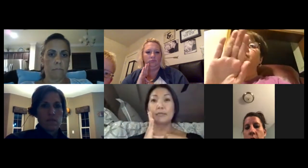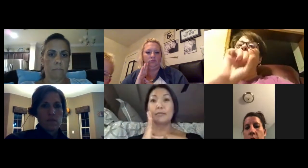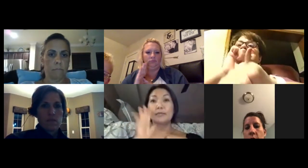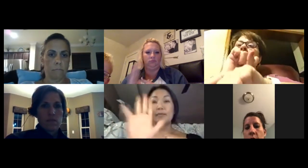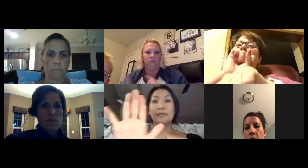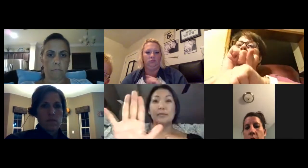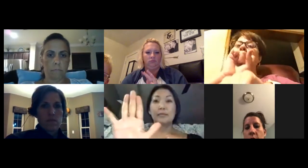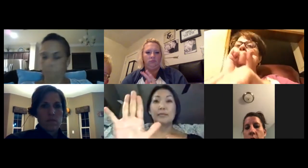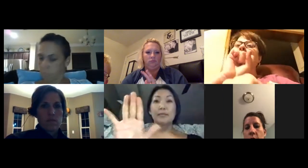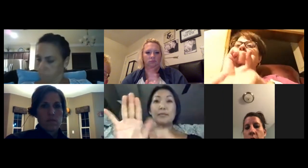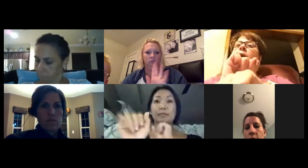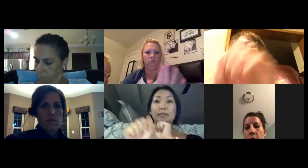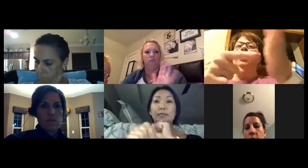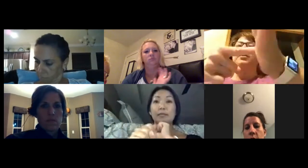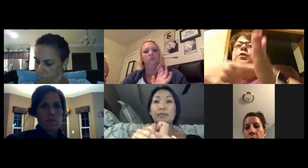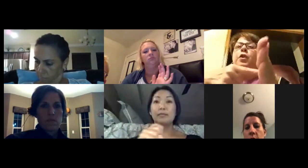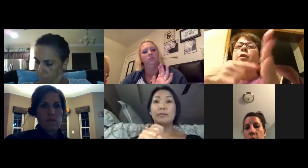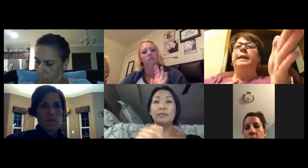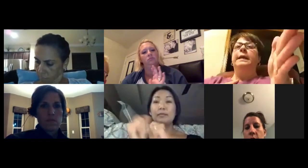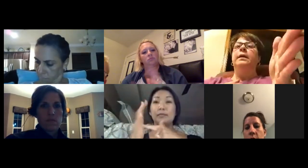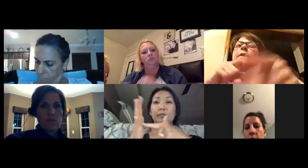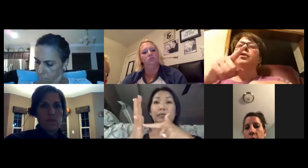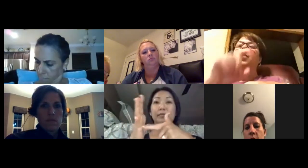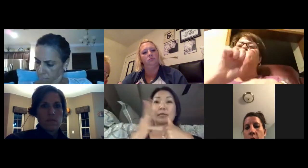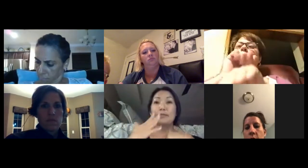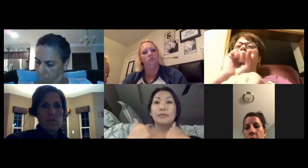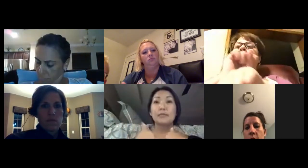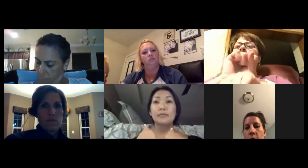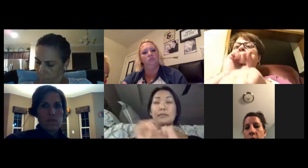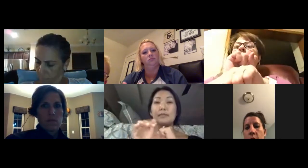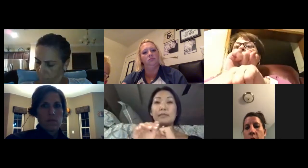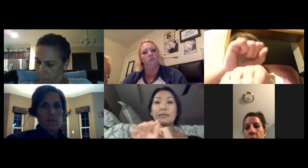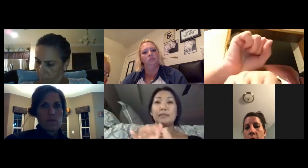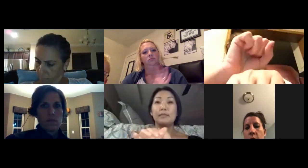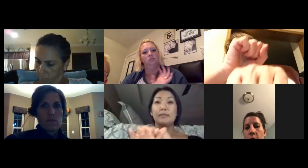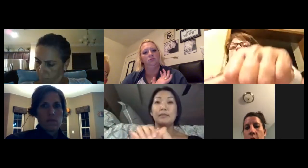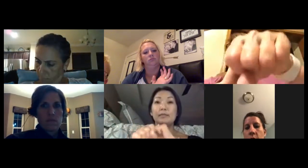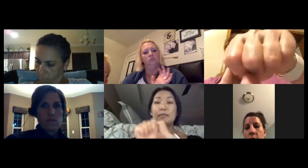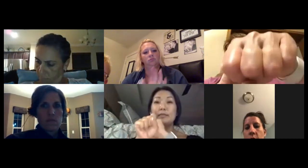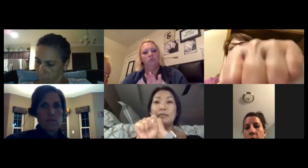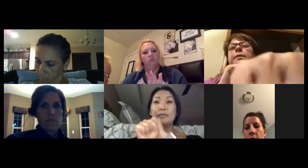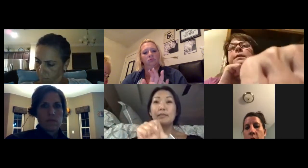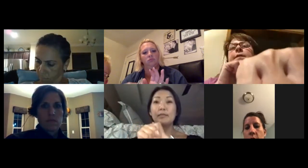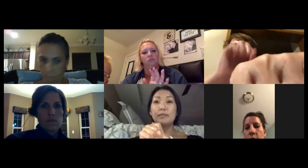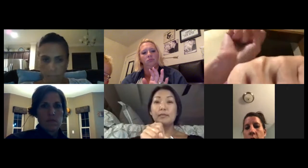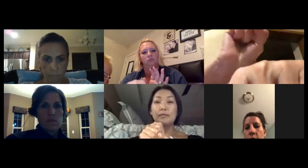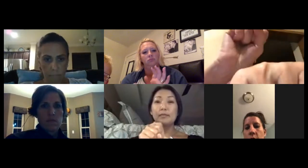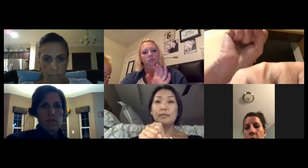your work. Show me your work. And this is work. This